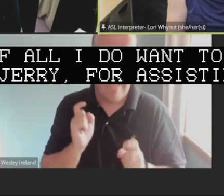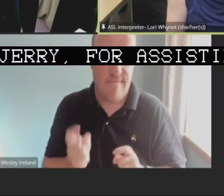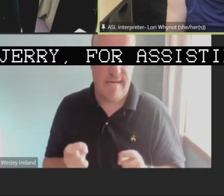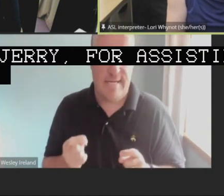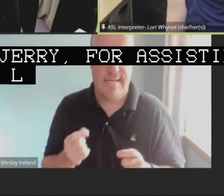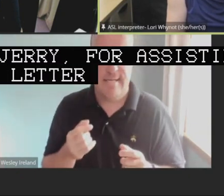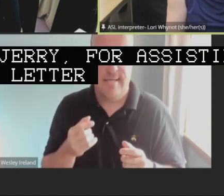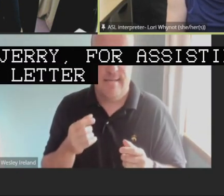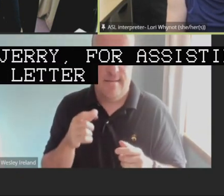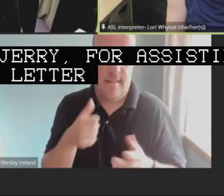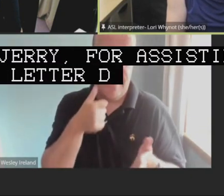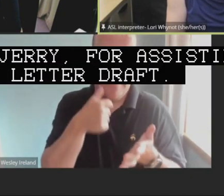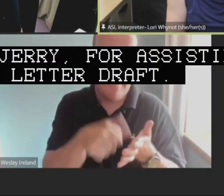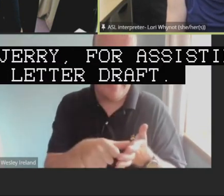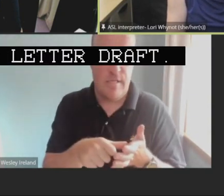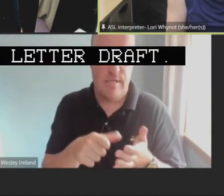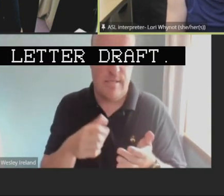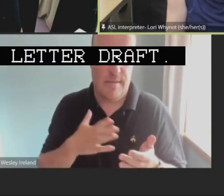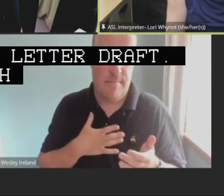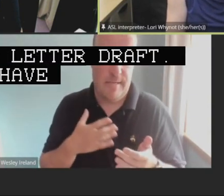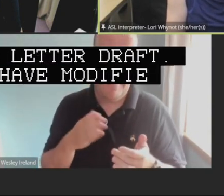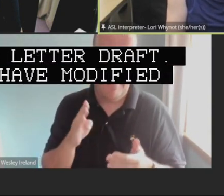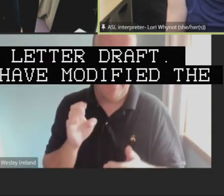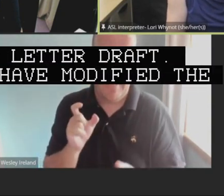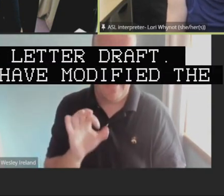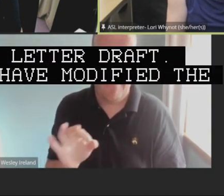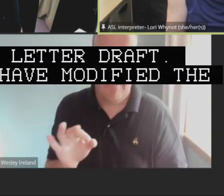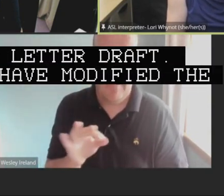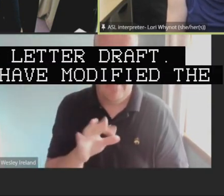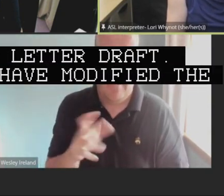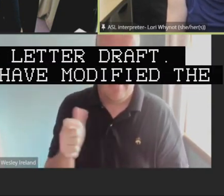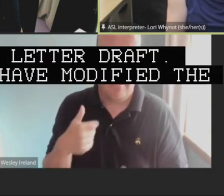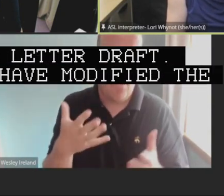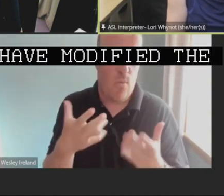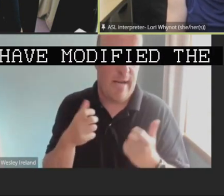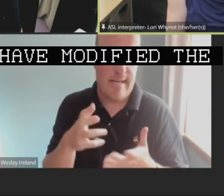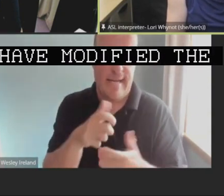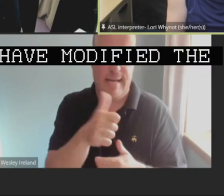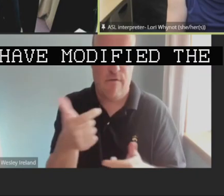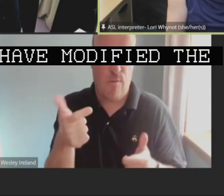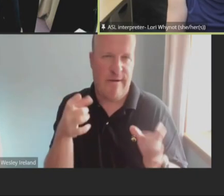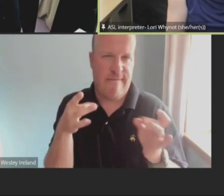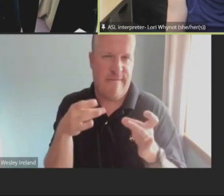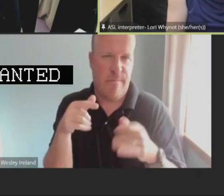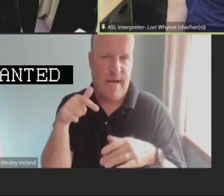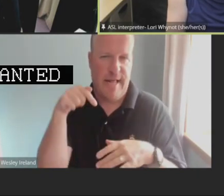Now, we've modified the letter, and we wanted to get